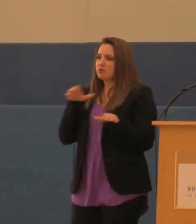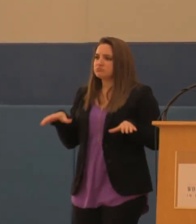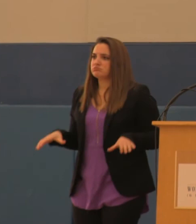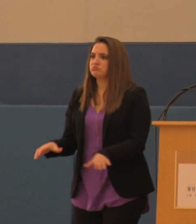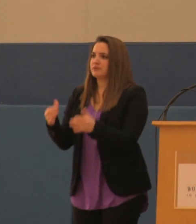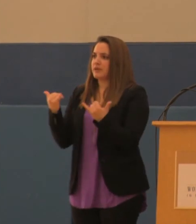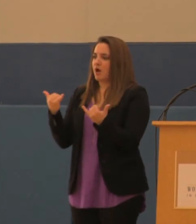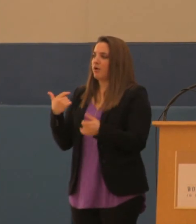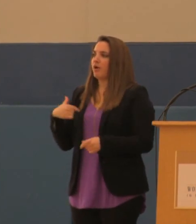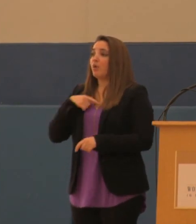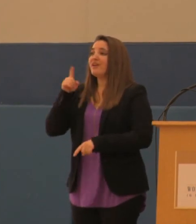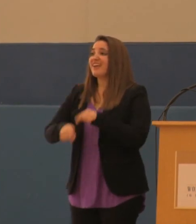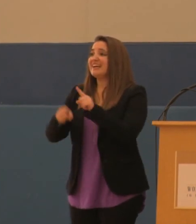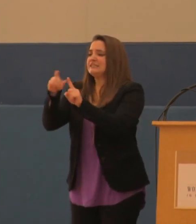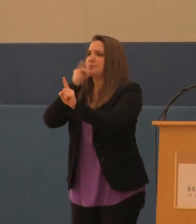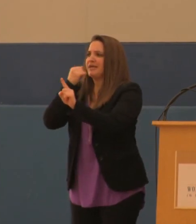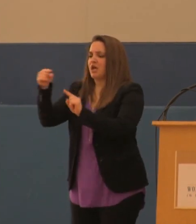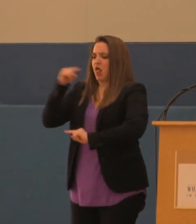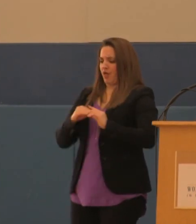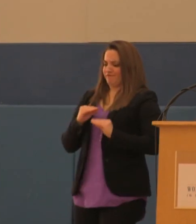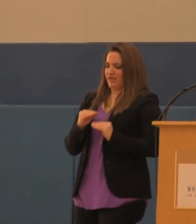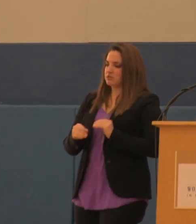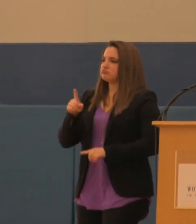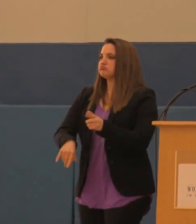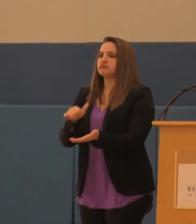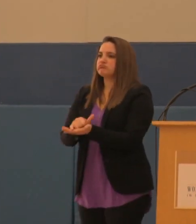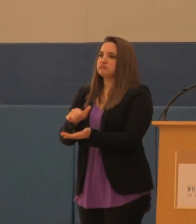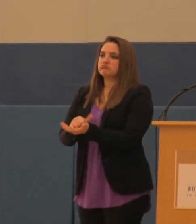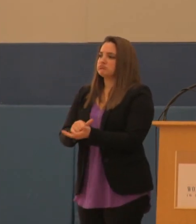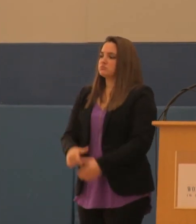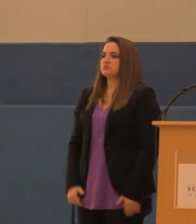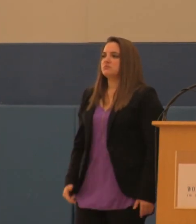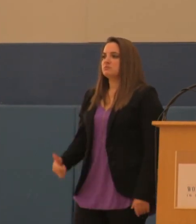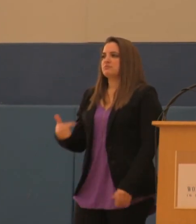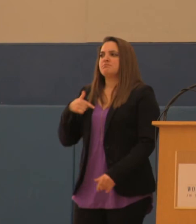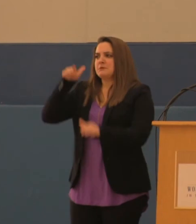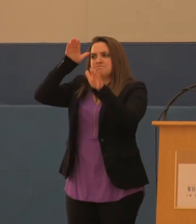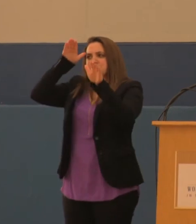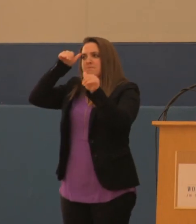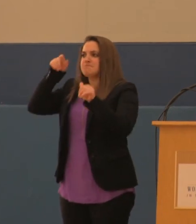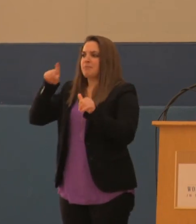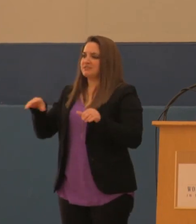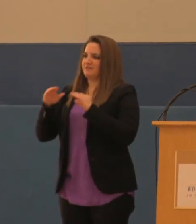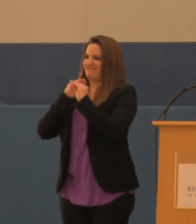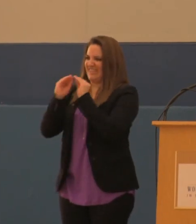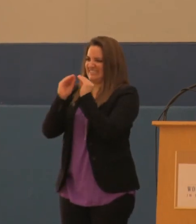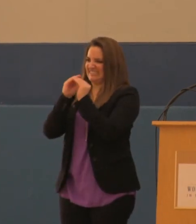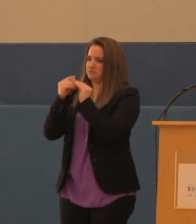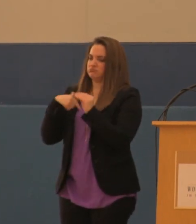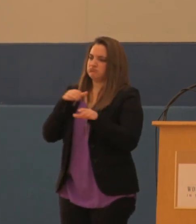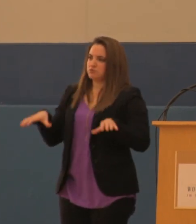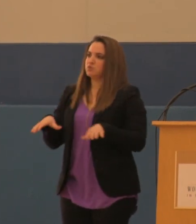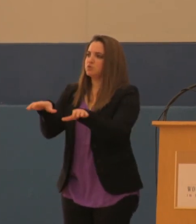no room to go backwards. There can only be a determination to do what must be done. We